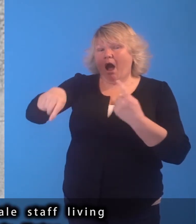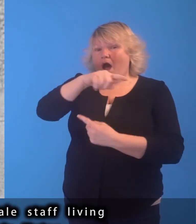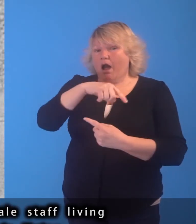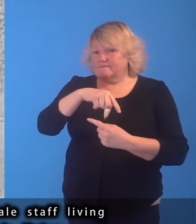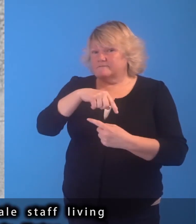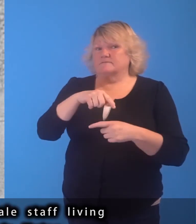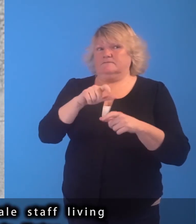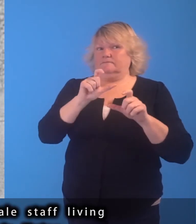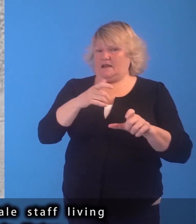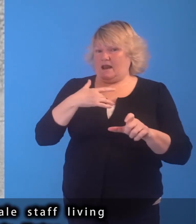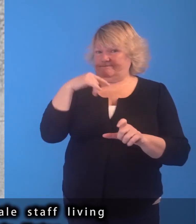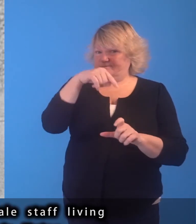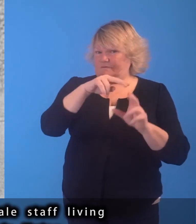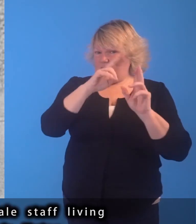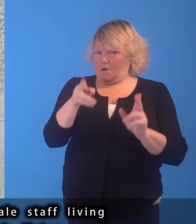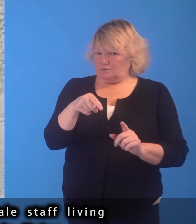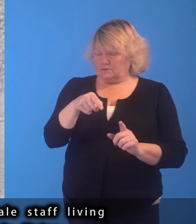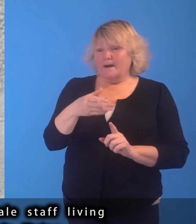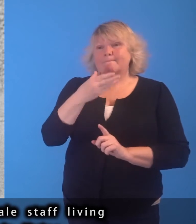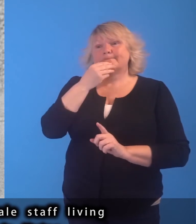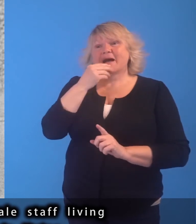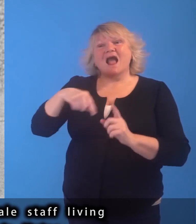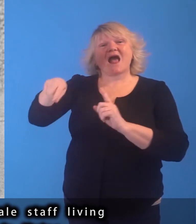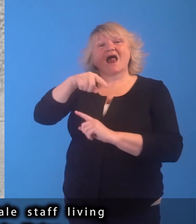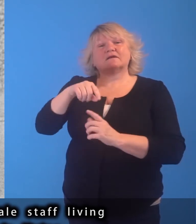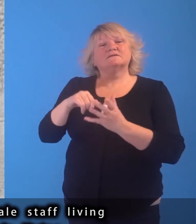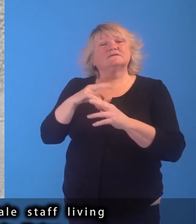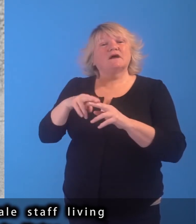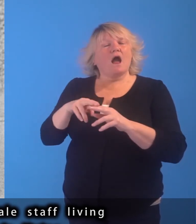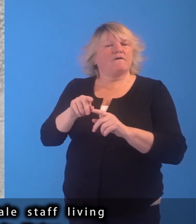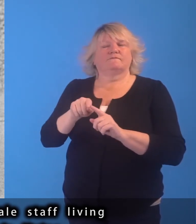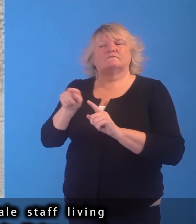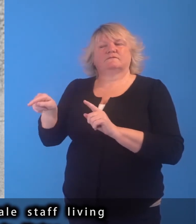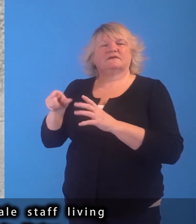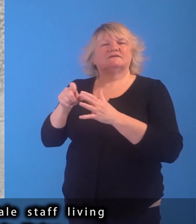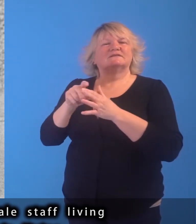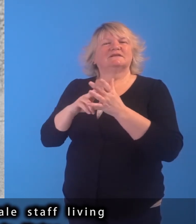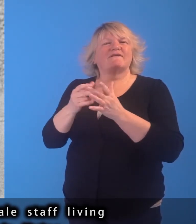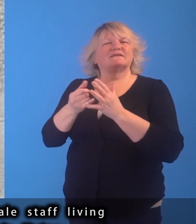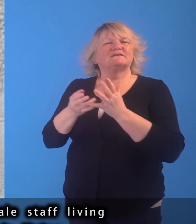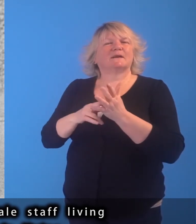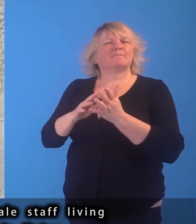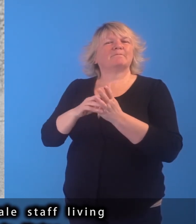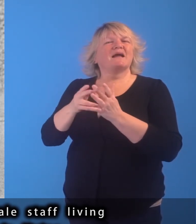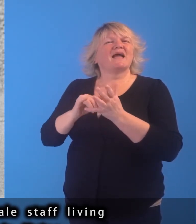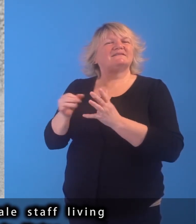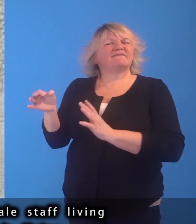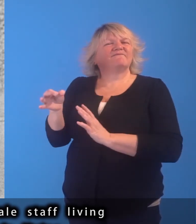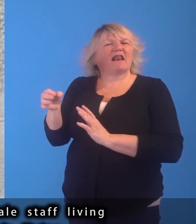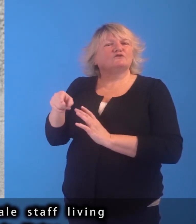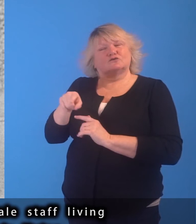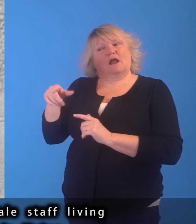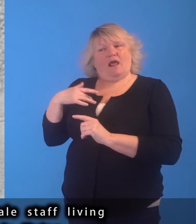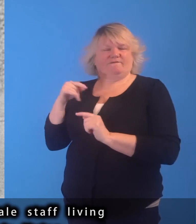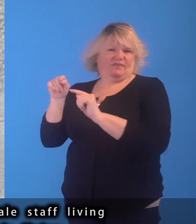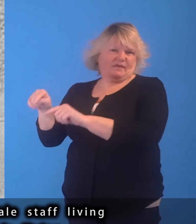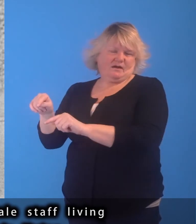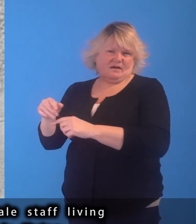Completed between 1871 and 1872 for Thomas McKnight